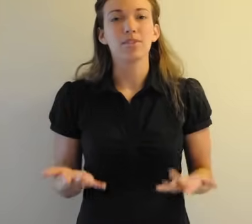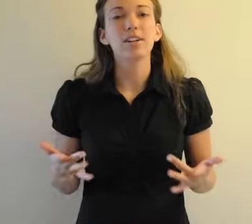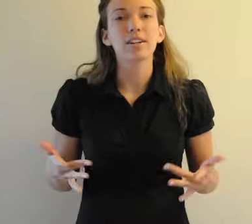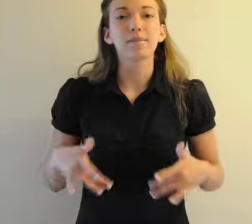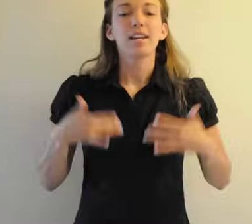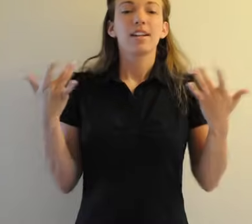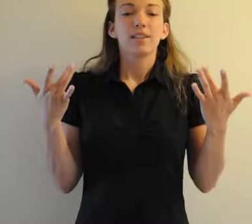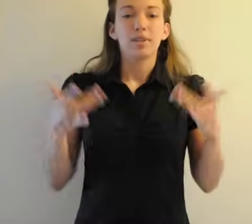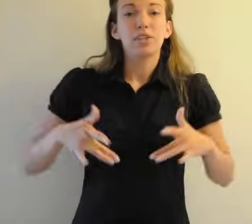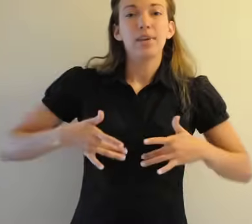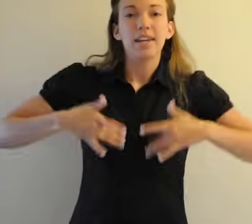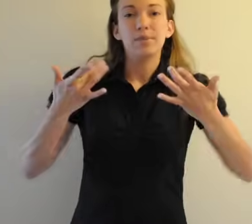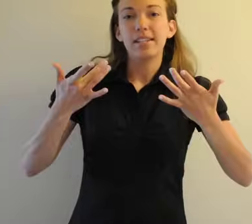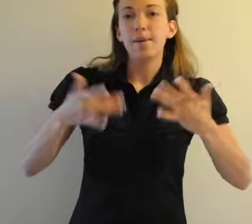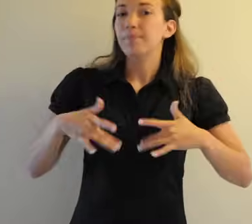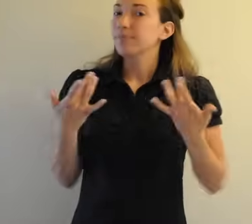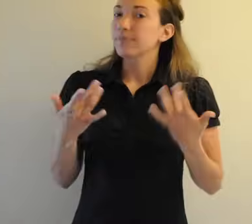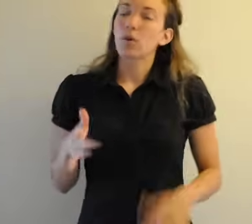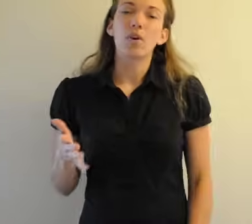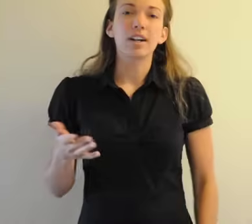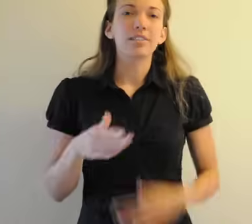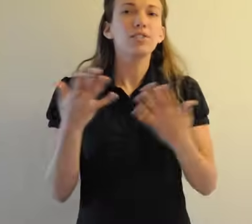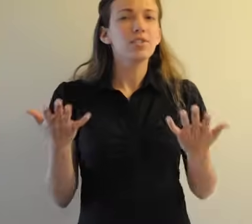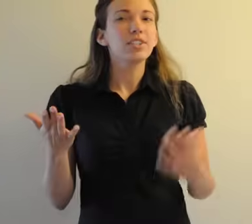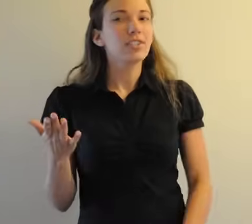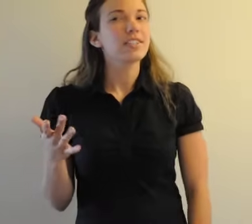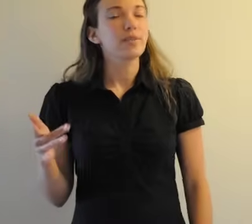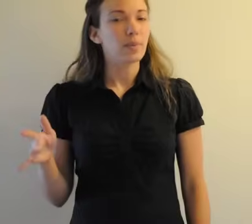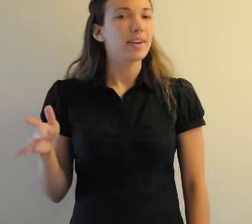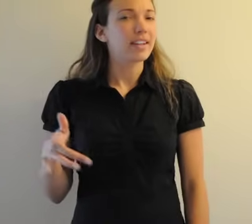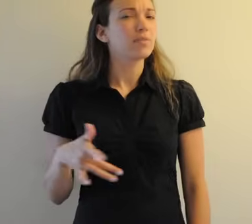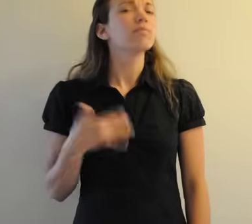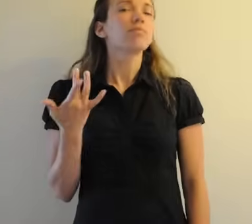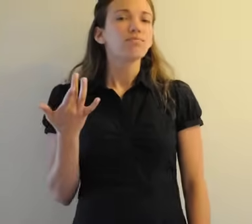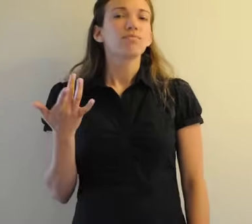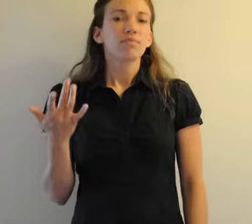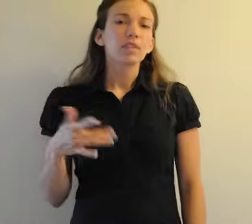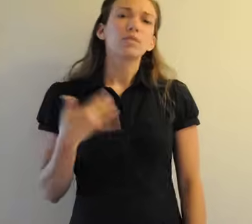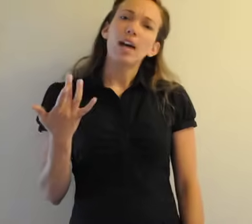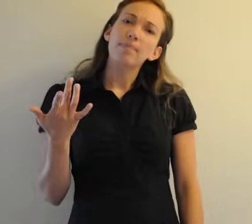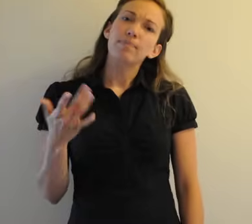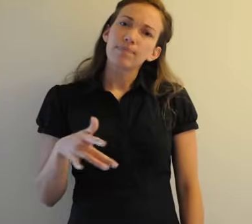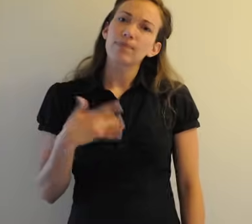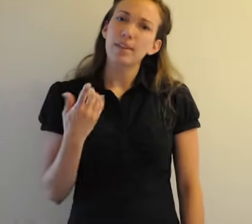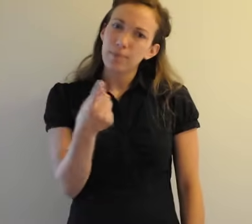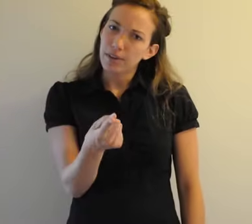term with two hands. What's up? Or, usually, you just see it with one hand. What's up? What's up with you?